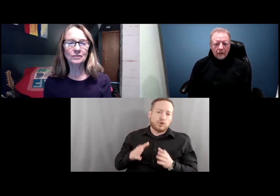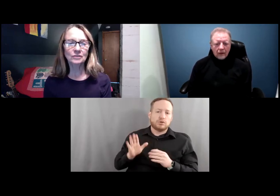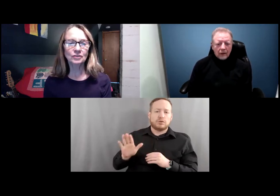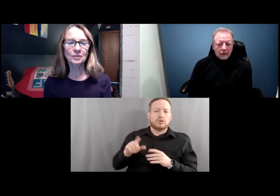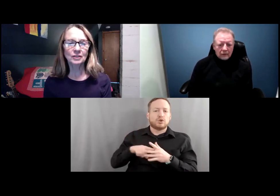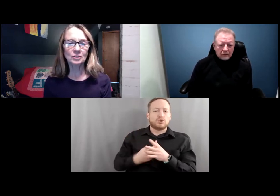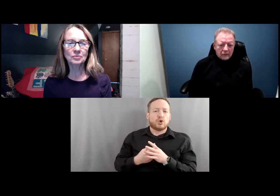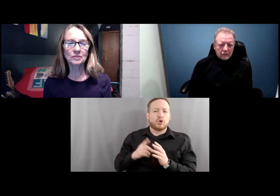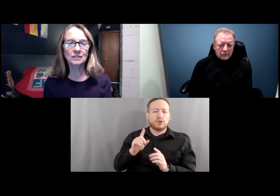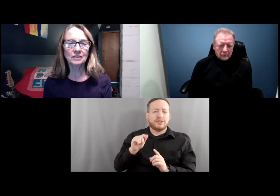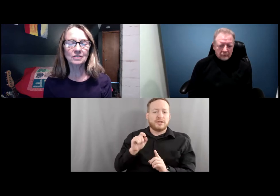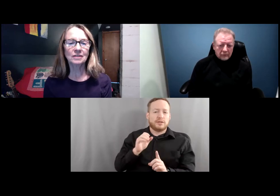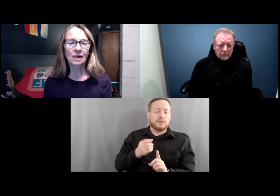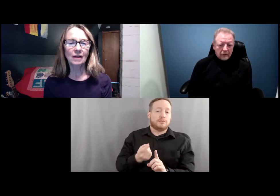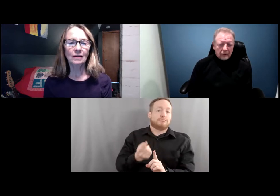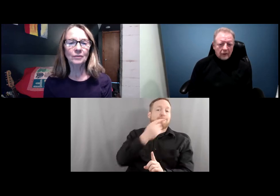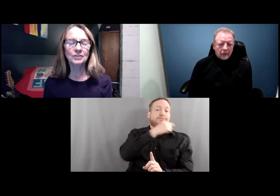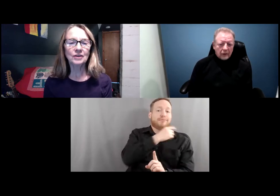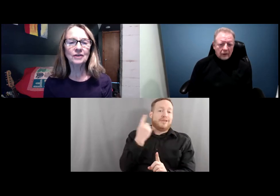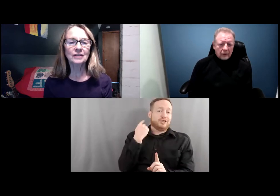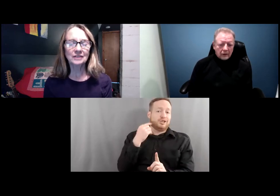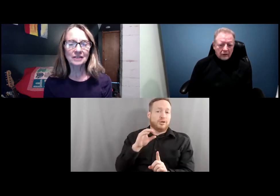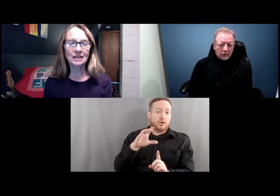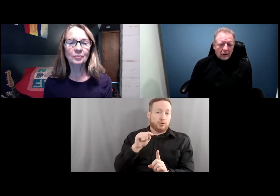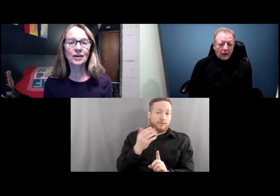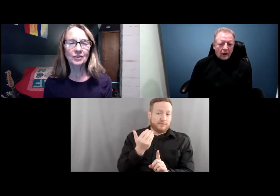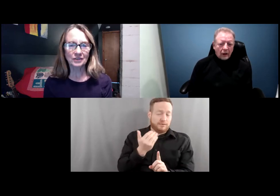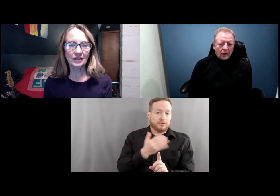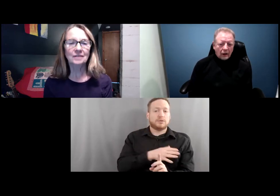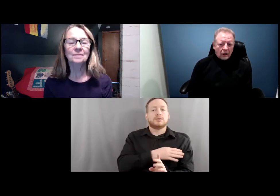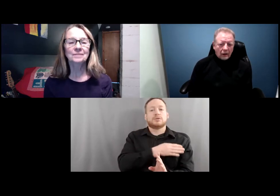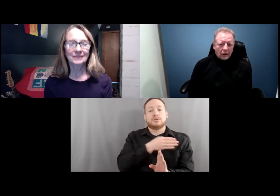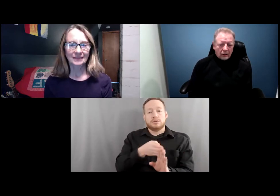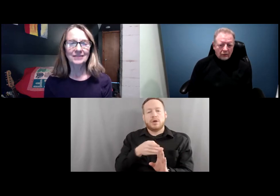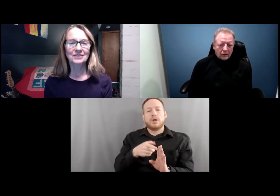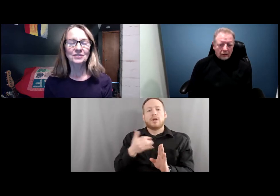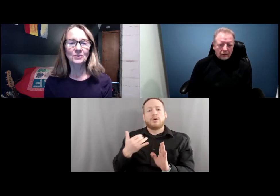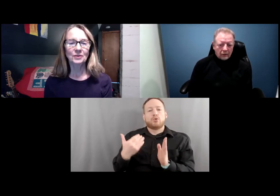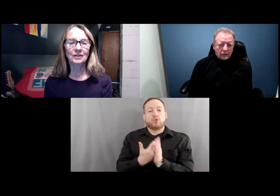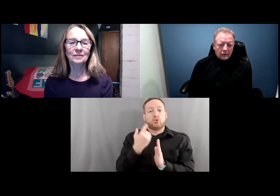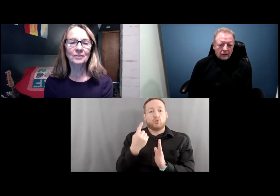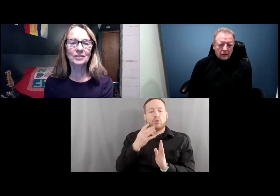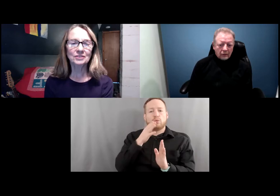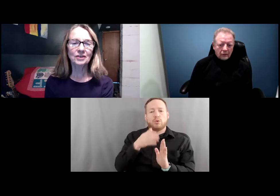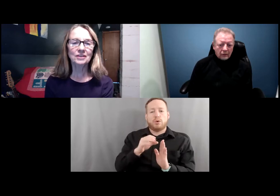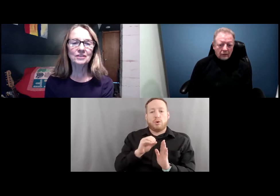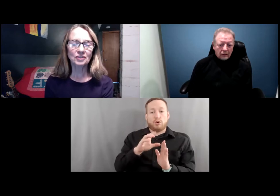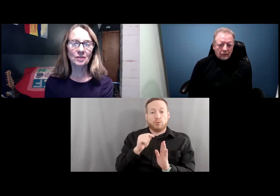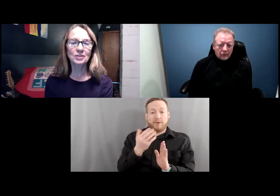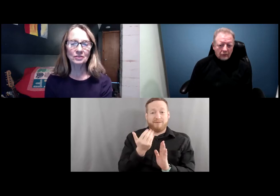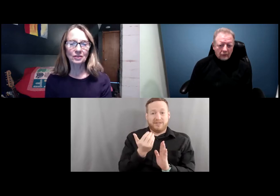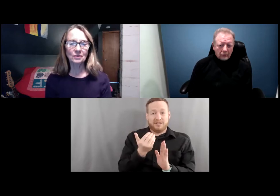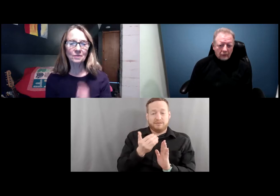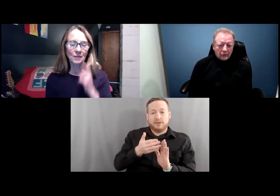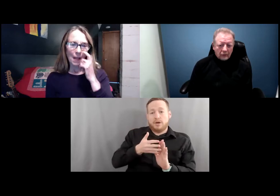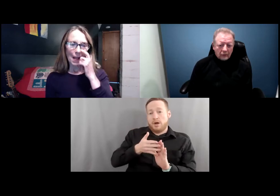was or should have been October 15th. We started collecting the data prior to that. So Ernest started his job a